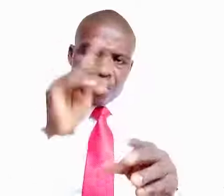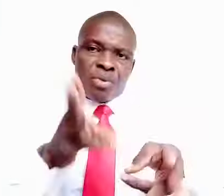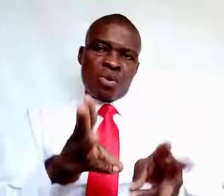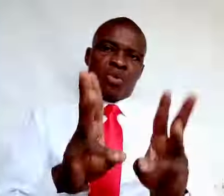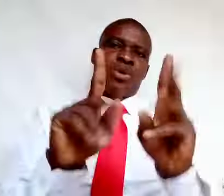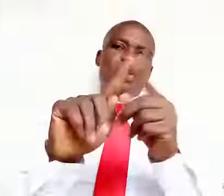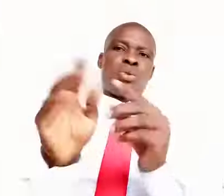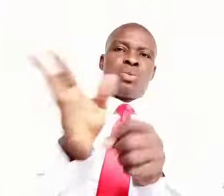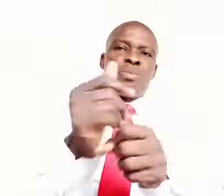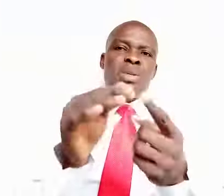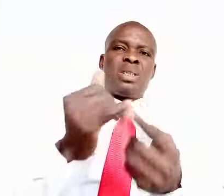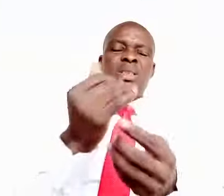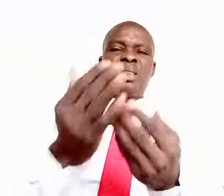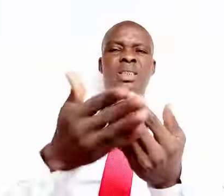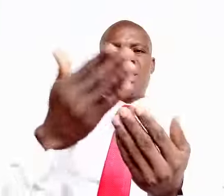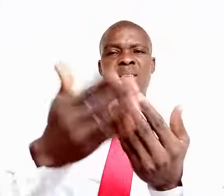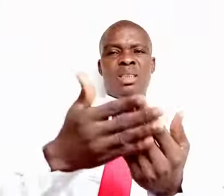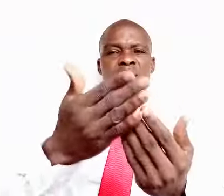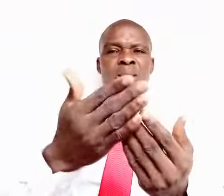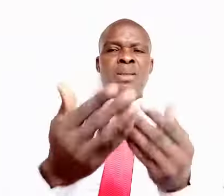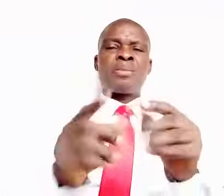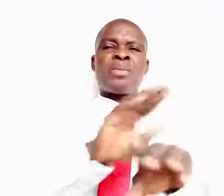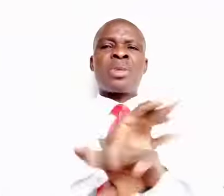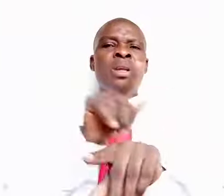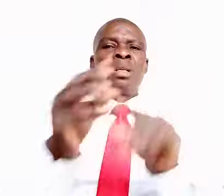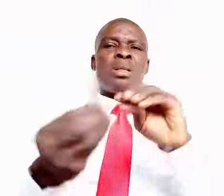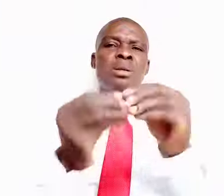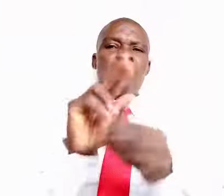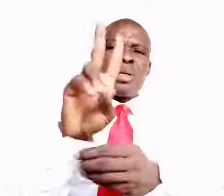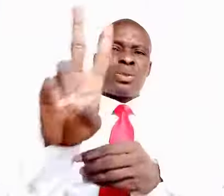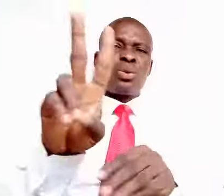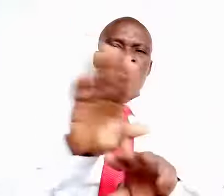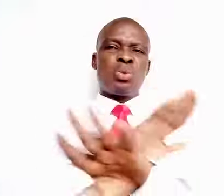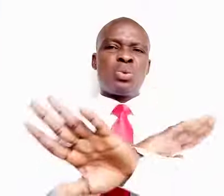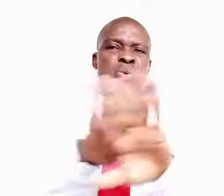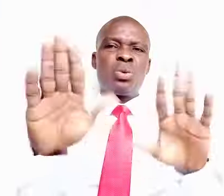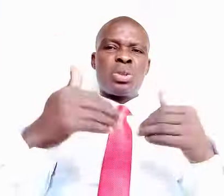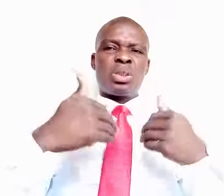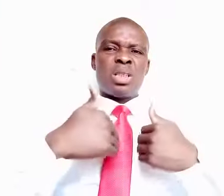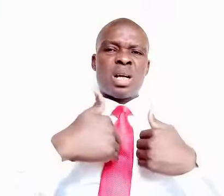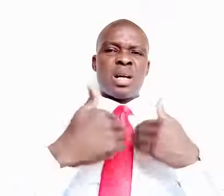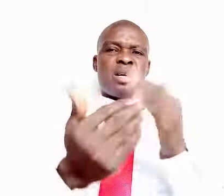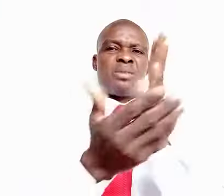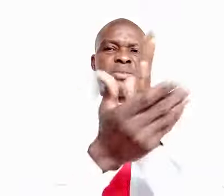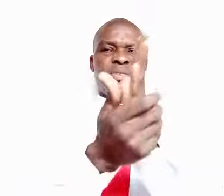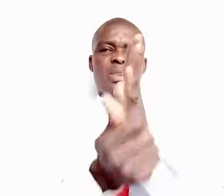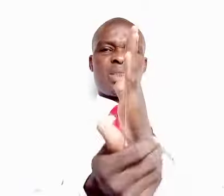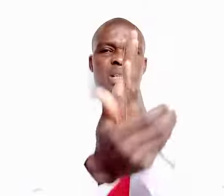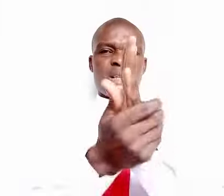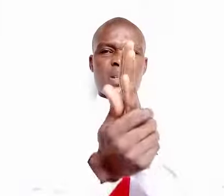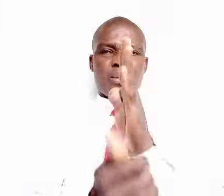Don't have the skills. People who don't have the skills need to cheat to get ahead or keep up.